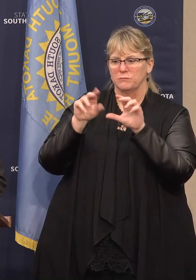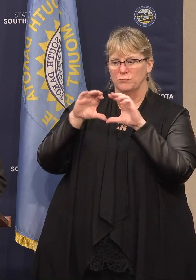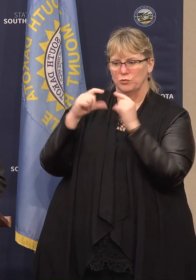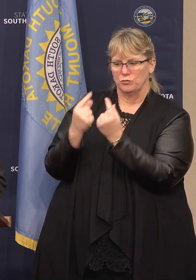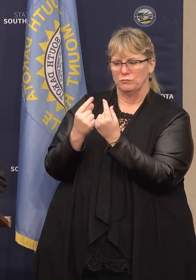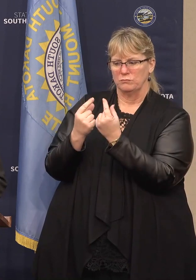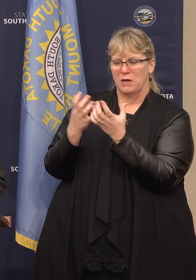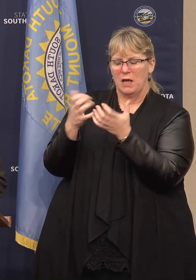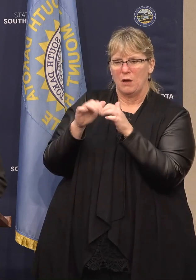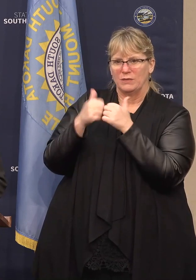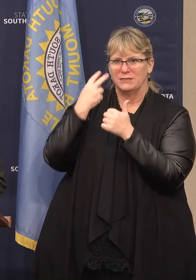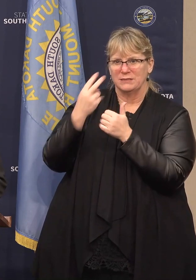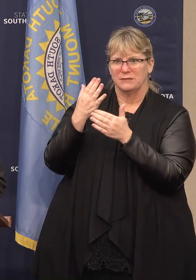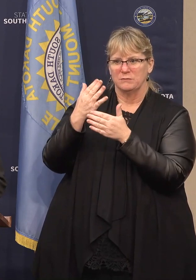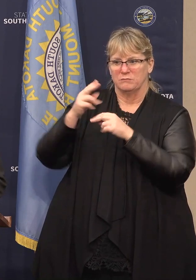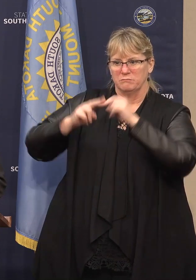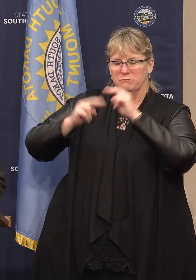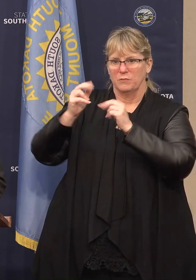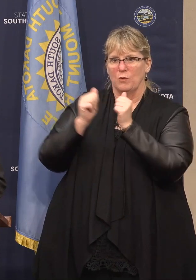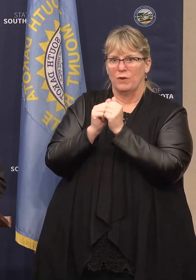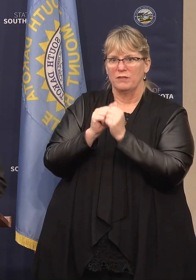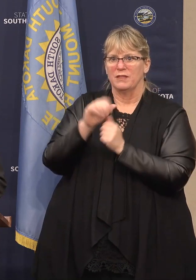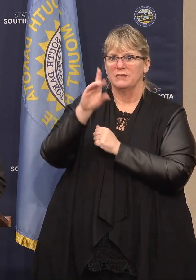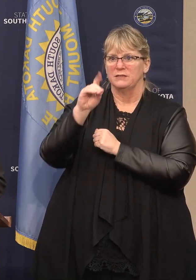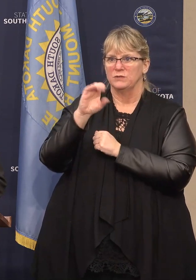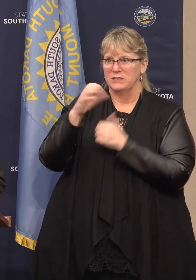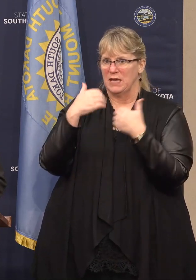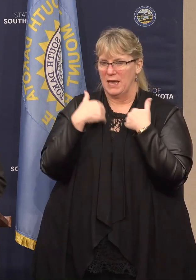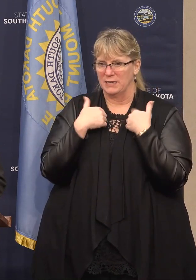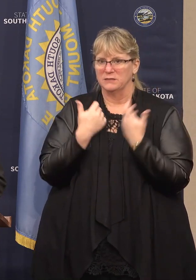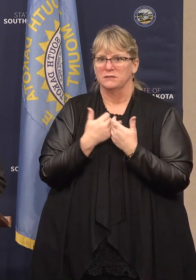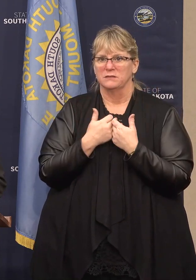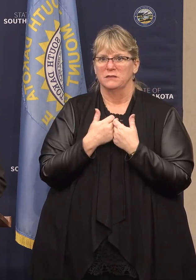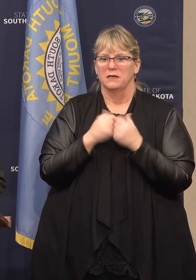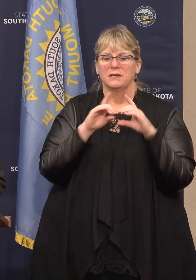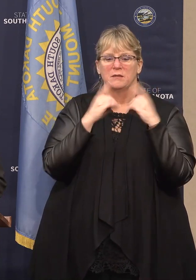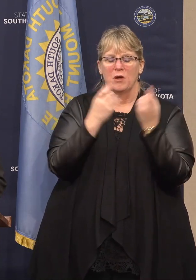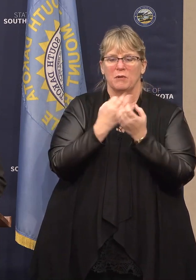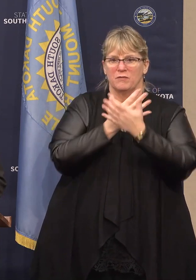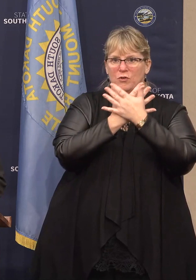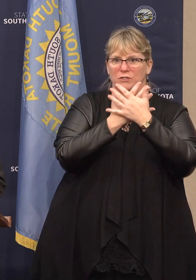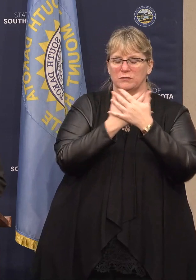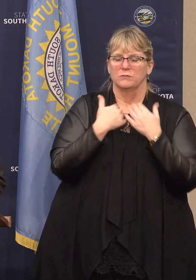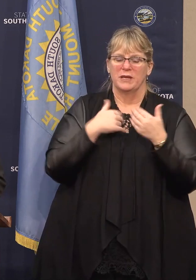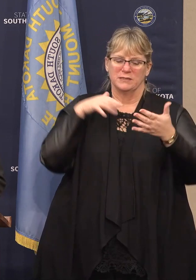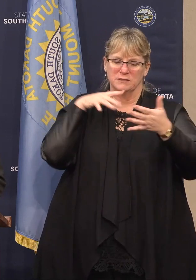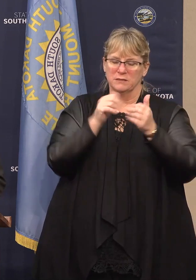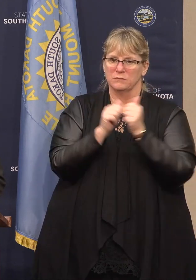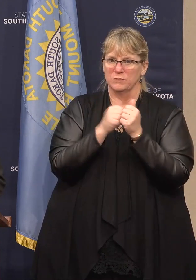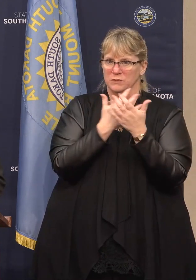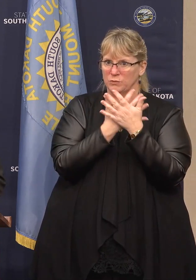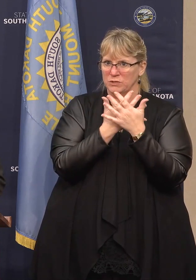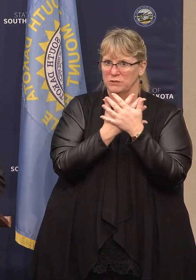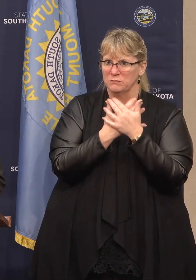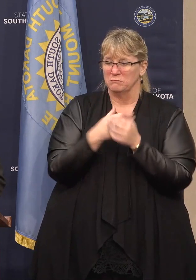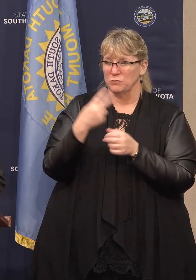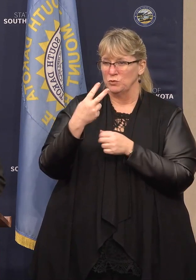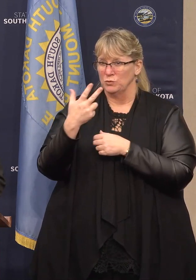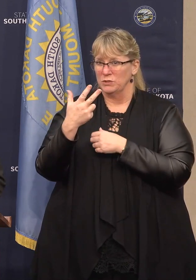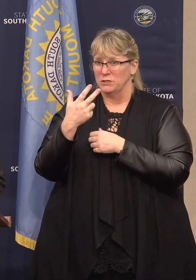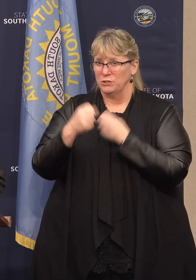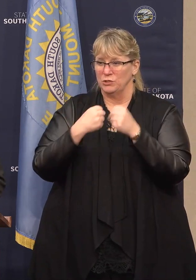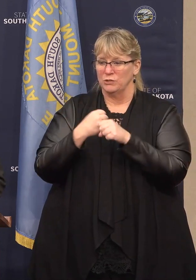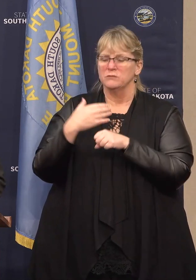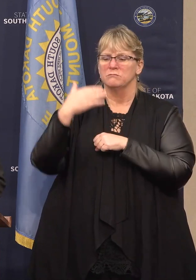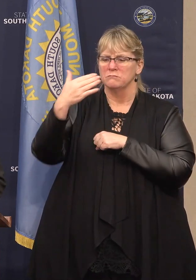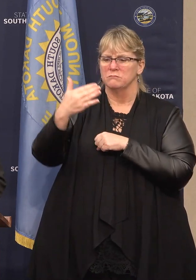looking at some of the facilities that our Department of Corrections has. That we did a prison study, And in the coming years, 2 to 3 years, we need to